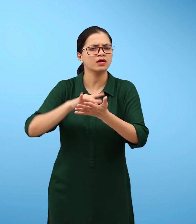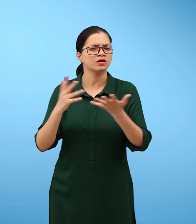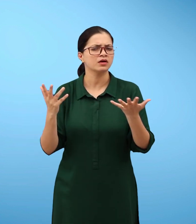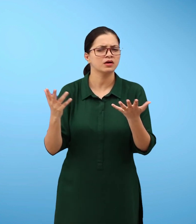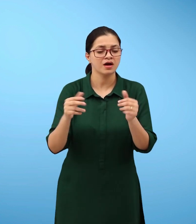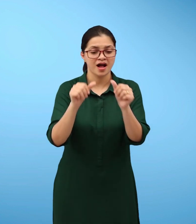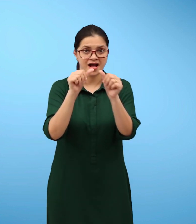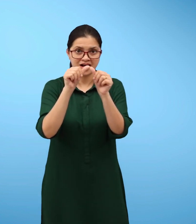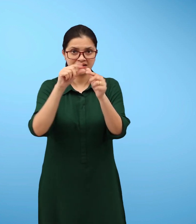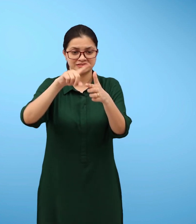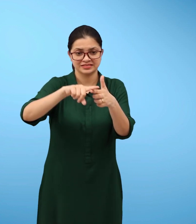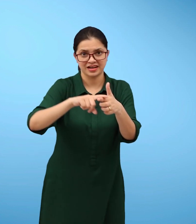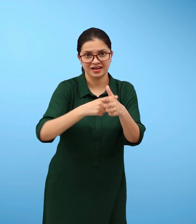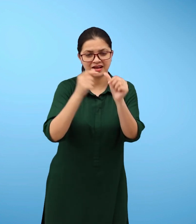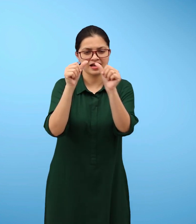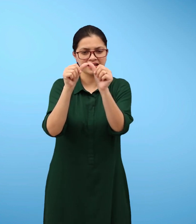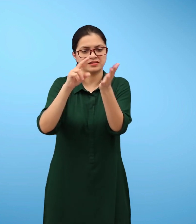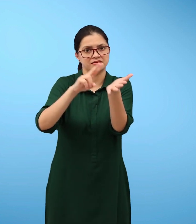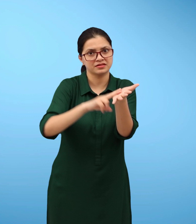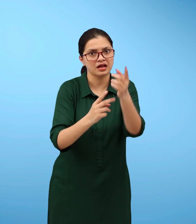Here is one such story.